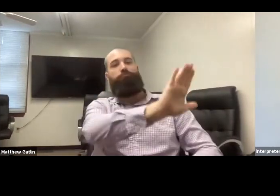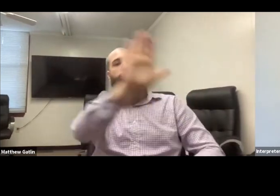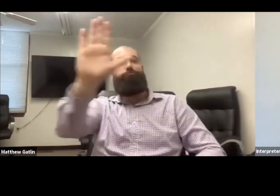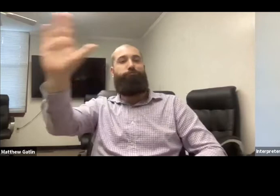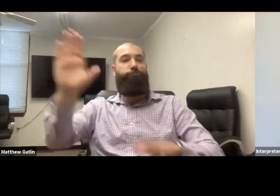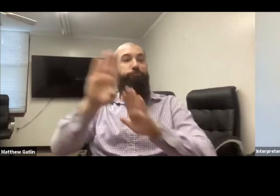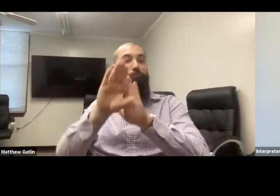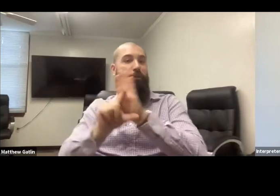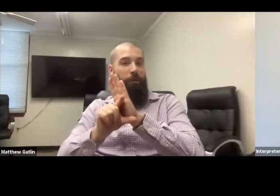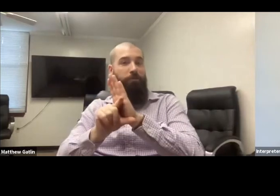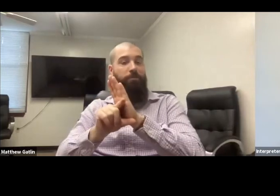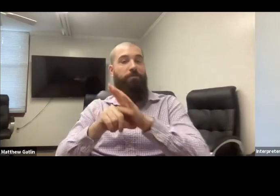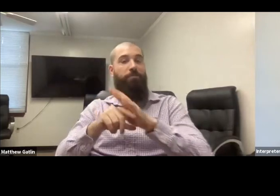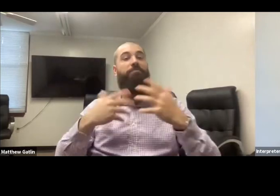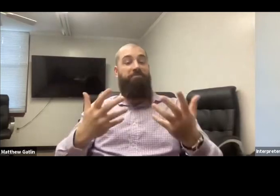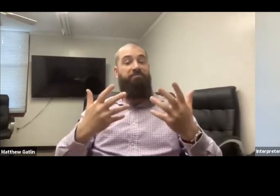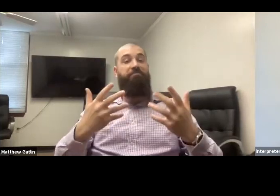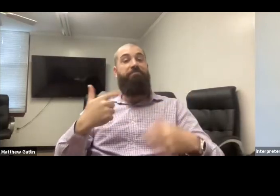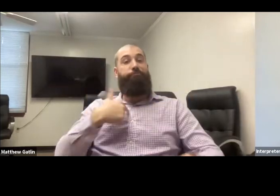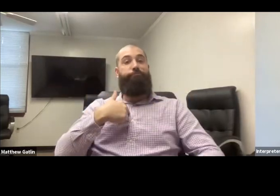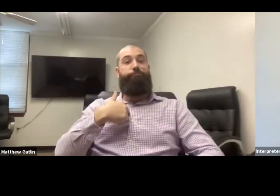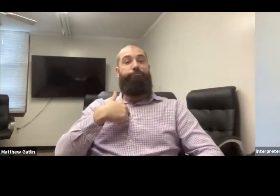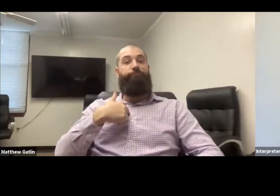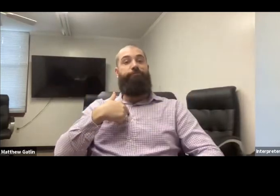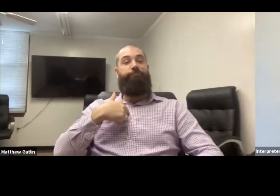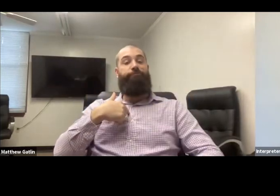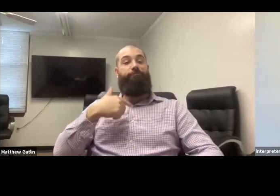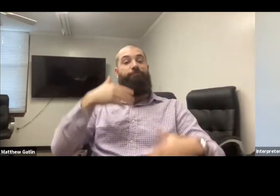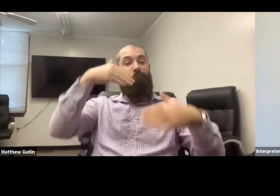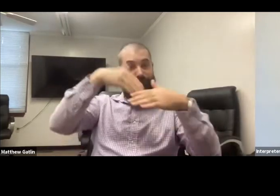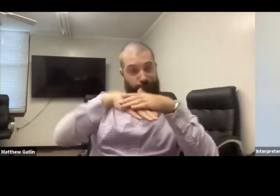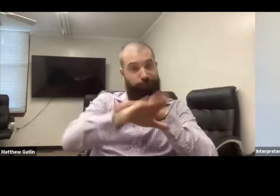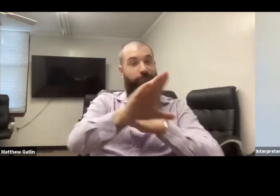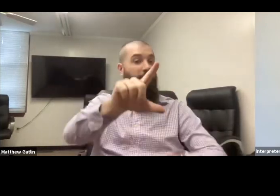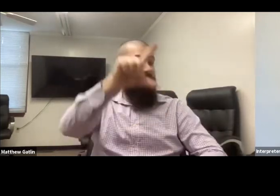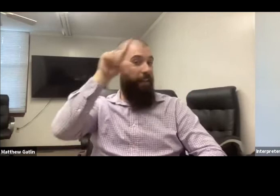my background is different from other people's background. We're not all the same.